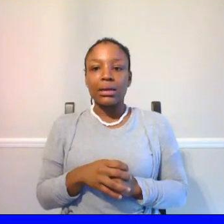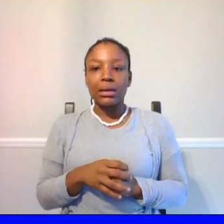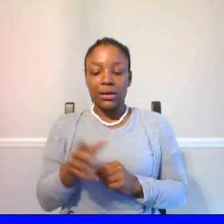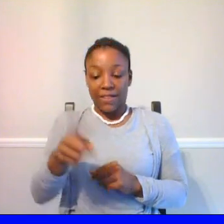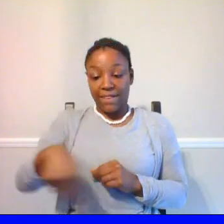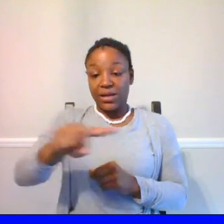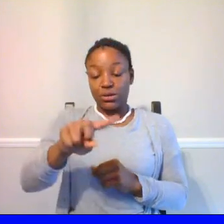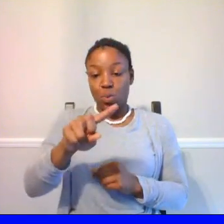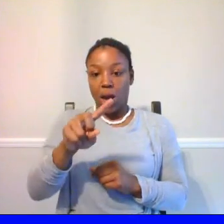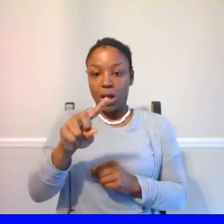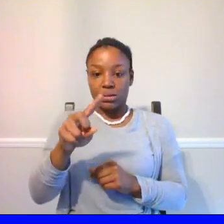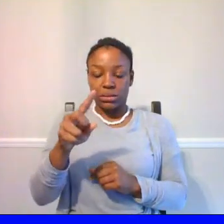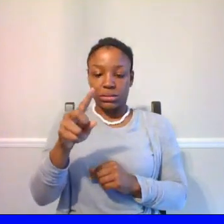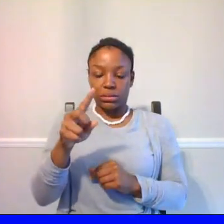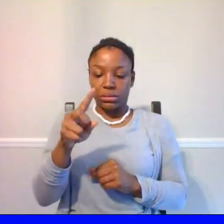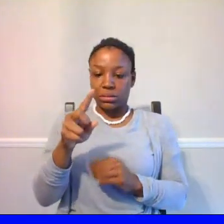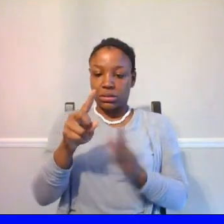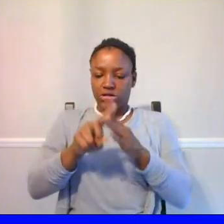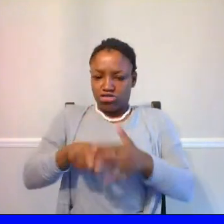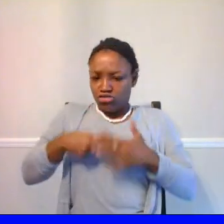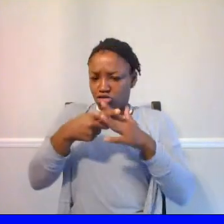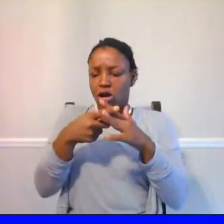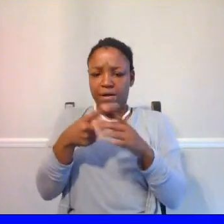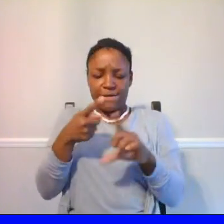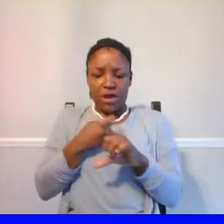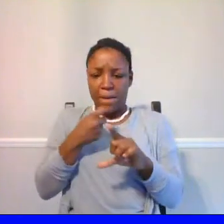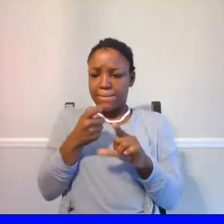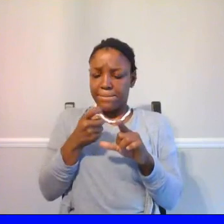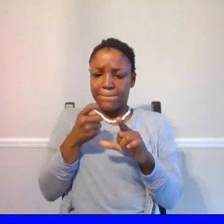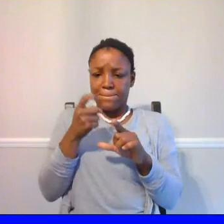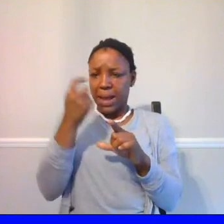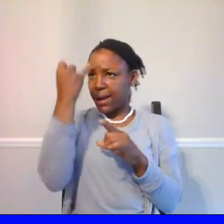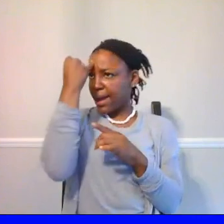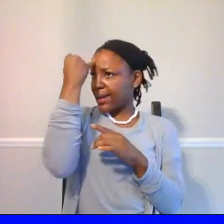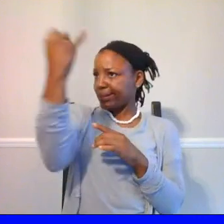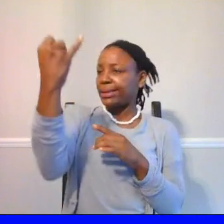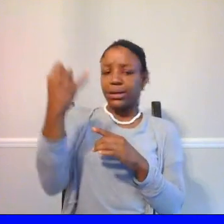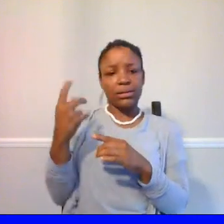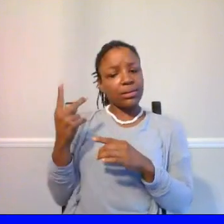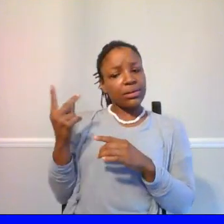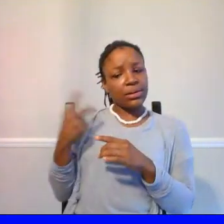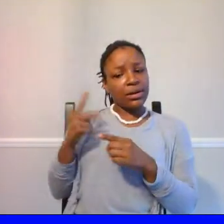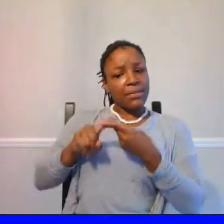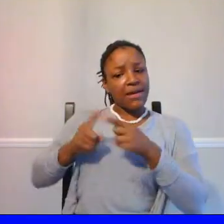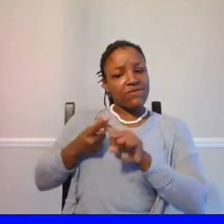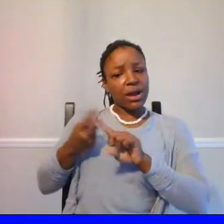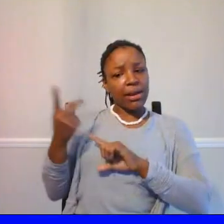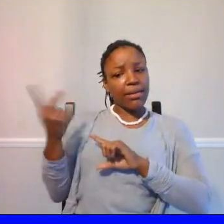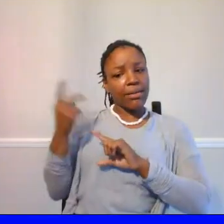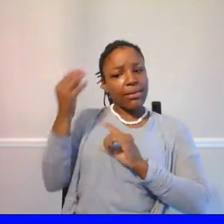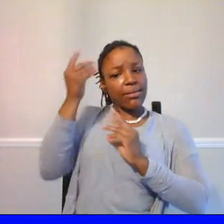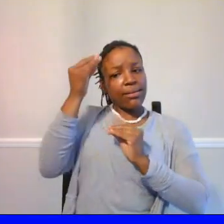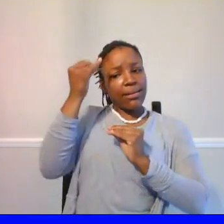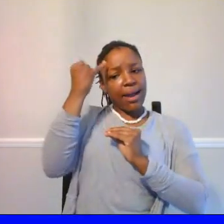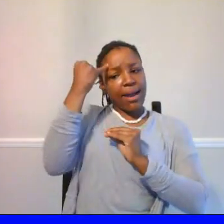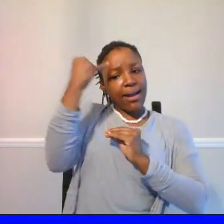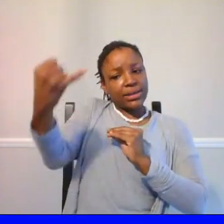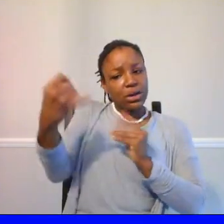born out of a really small idea that a friend and I were thinking about putting up a